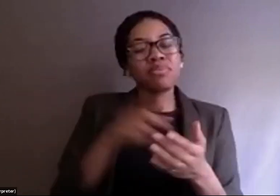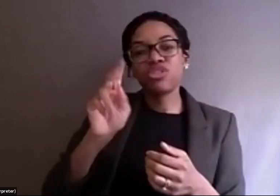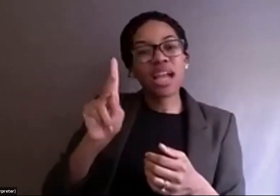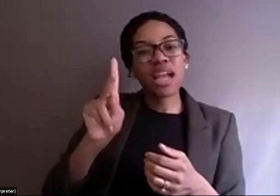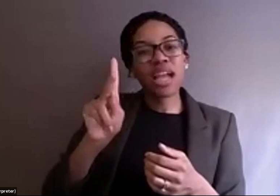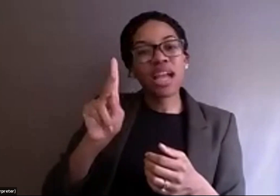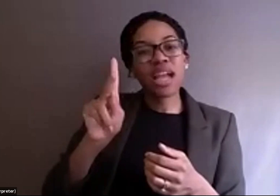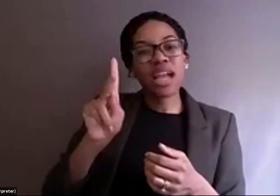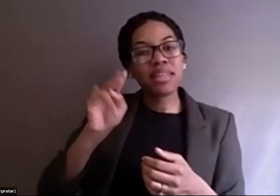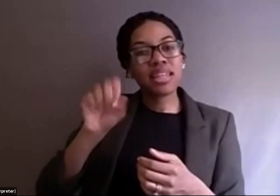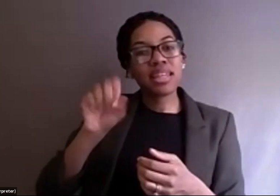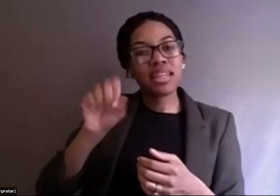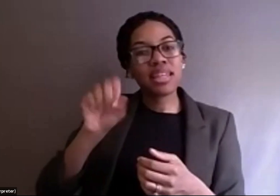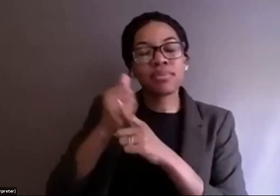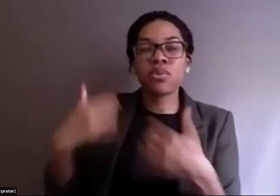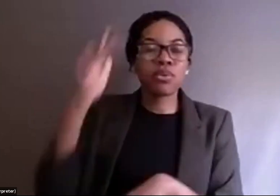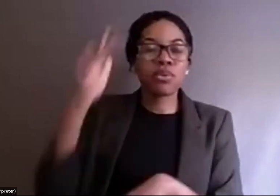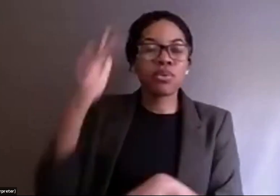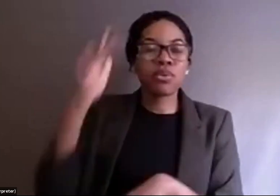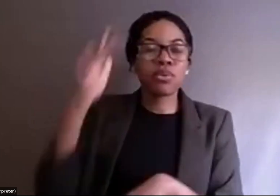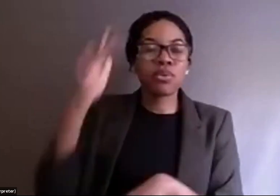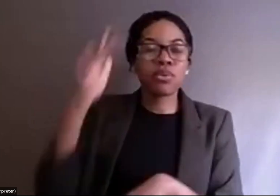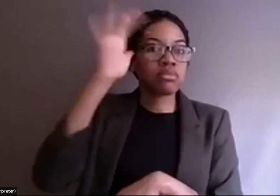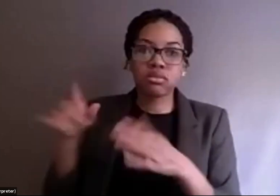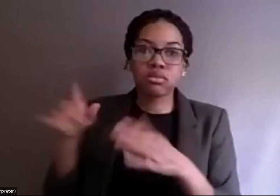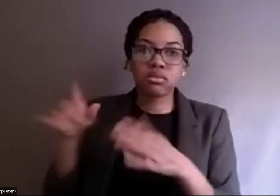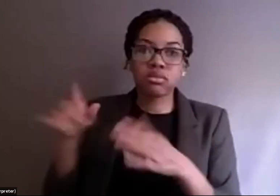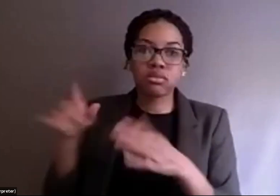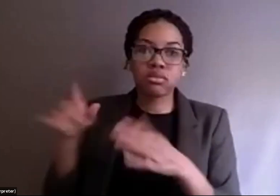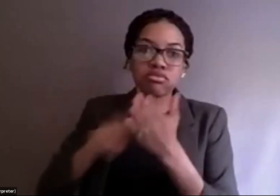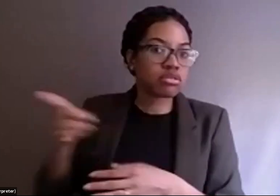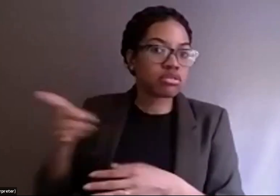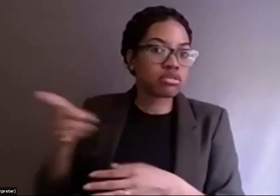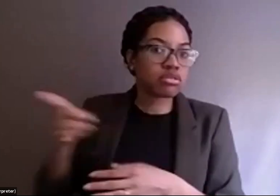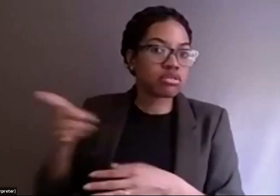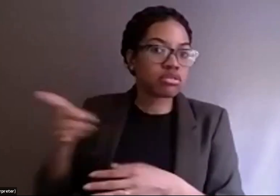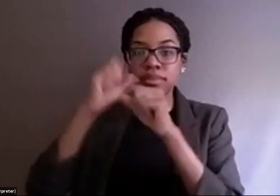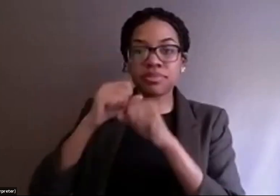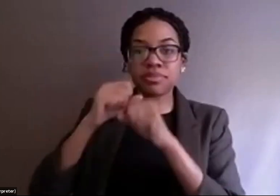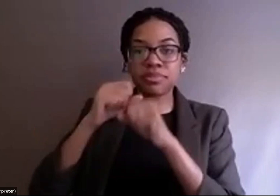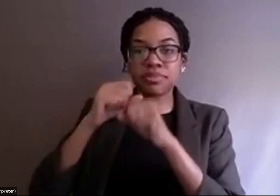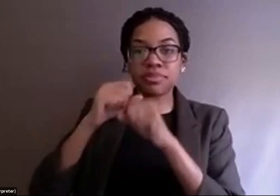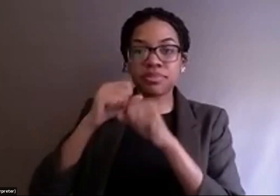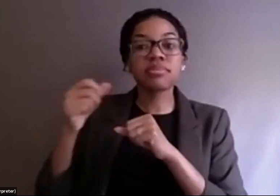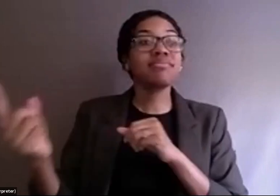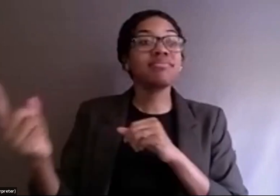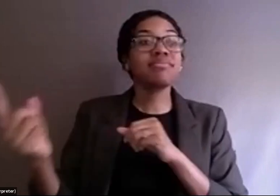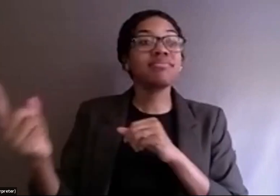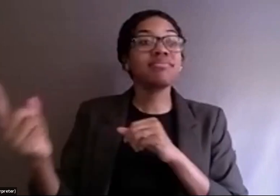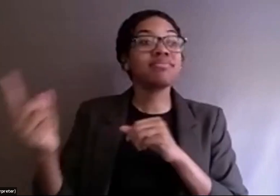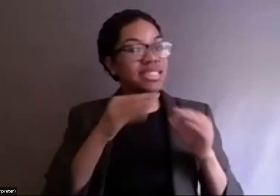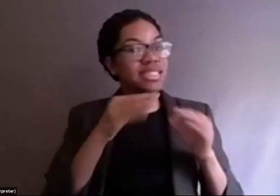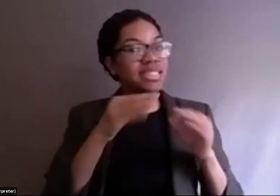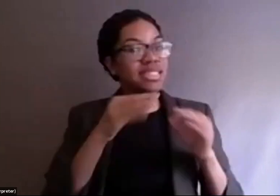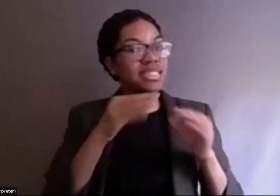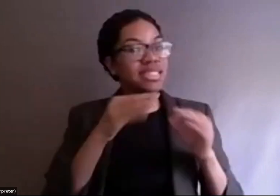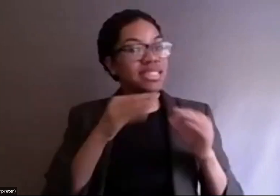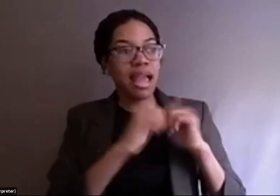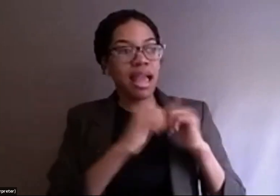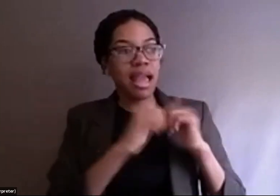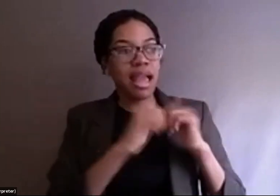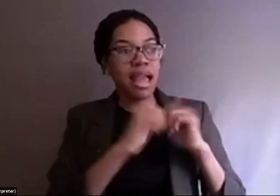genius in terms of research. And he found out how we could probably answer this question. Loudoun County, the